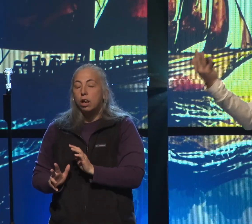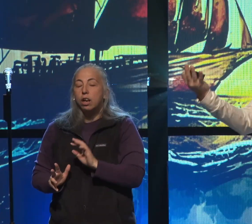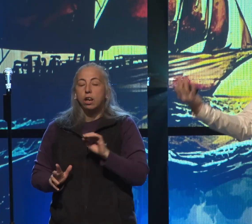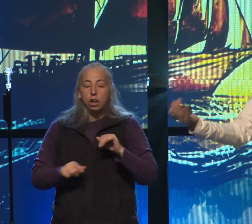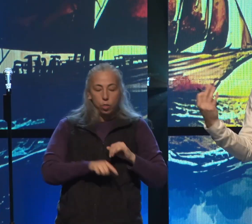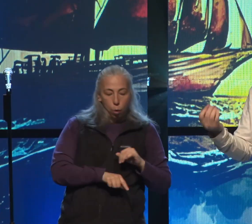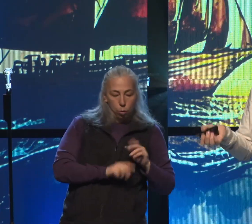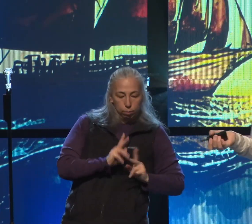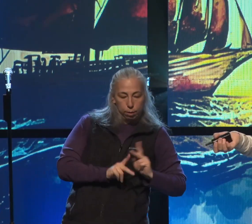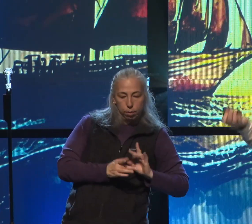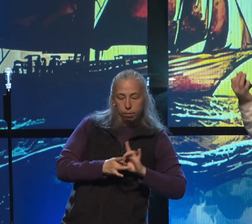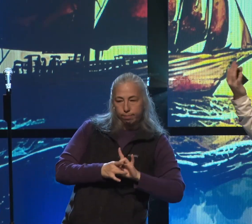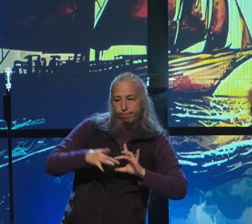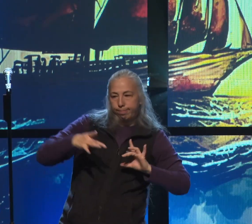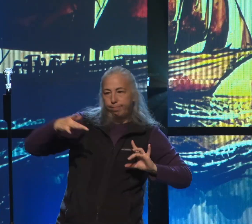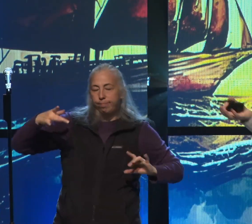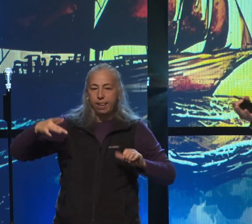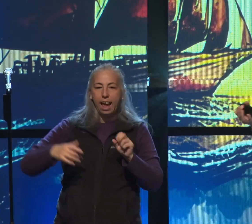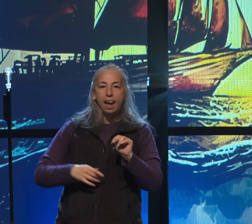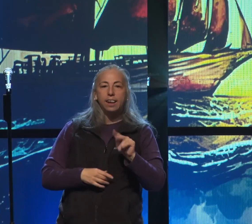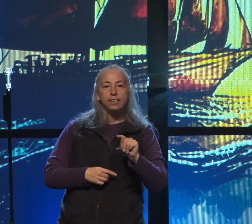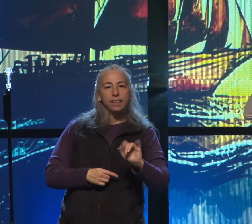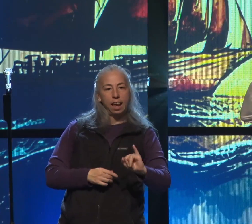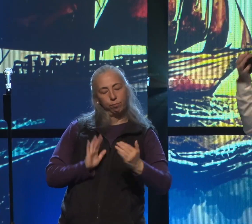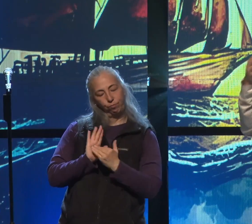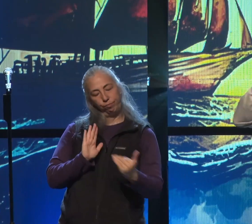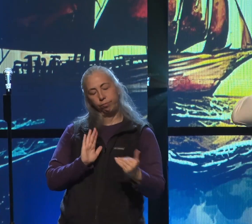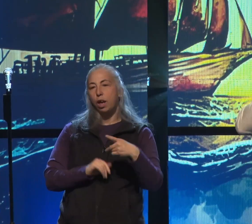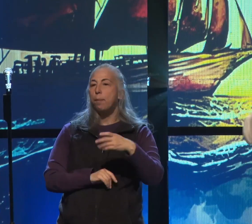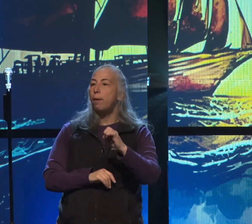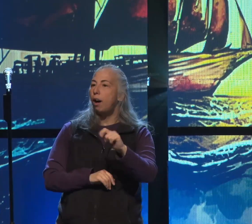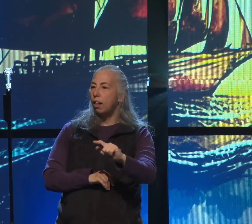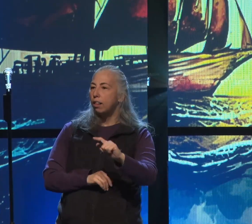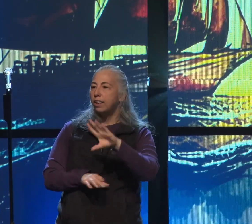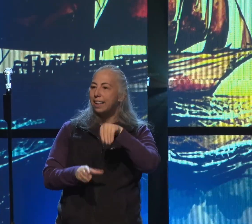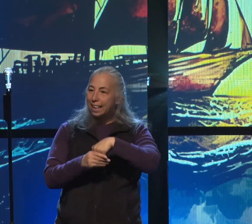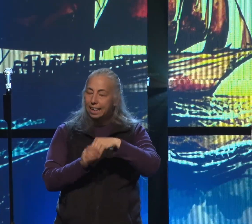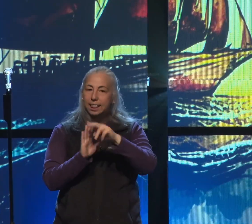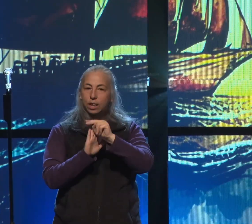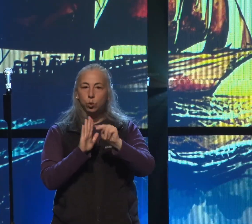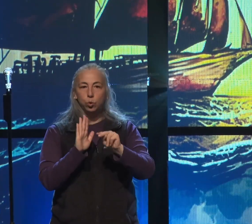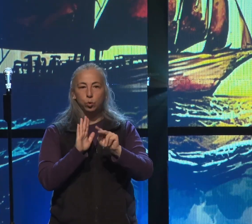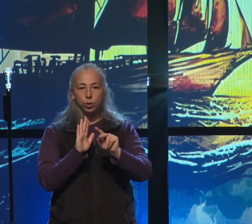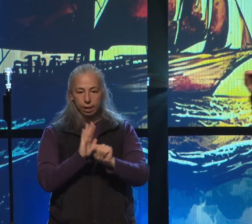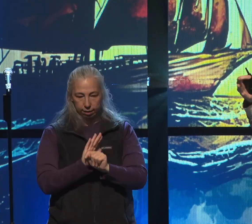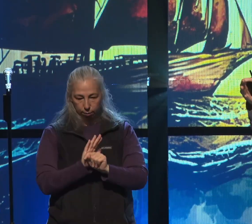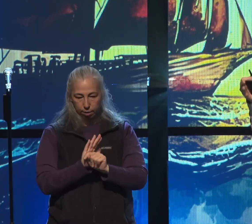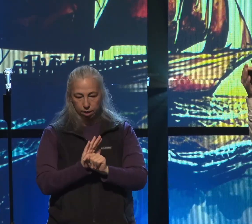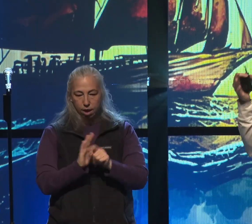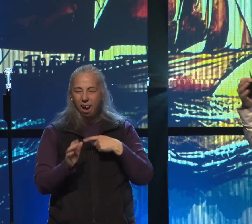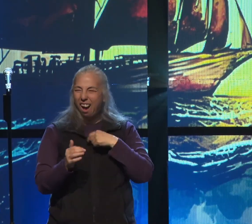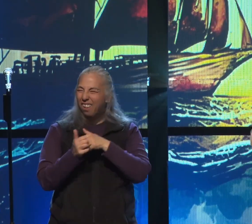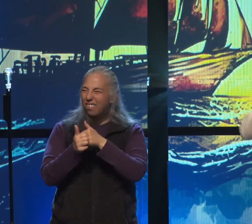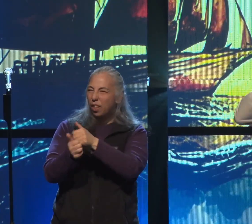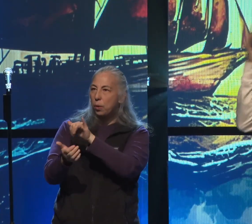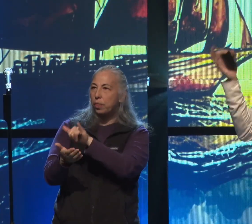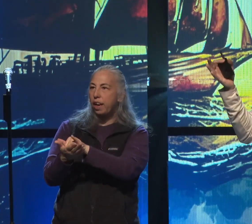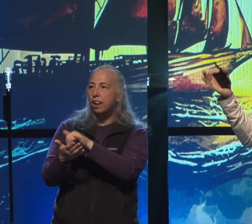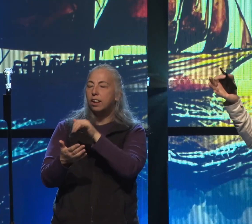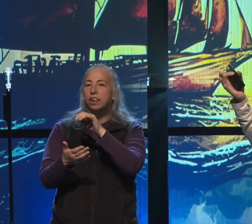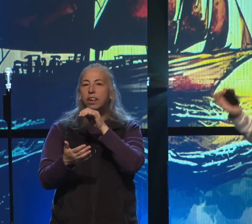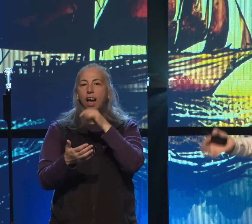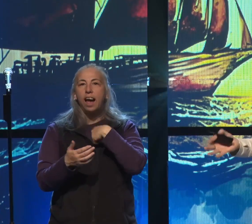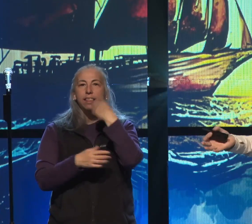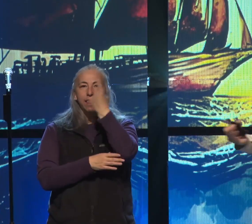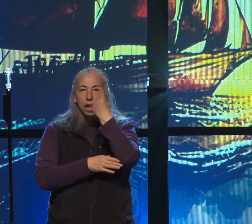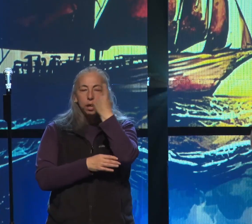you have kind of even anti-Paul within the New Testament. That's a line of thought that I follow as I examine and think about these letters. Not every person